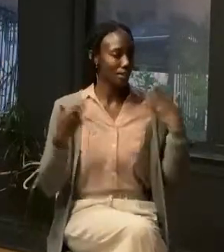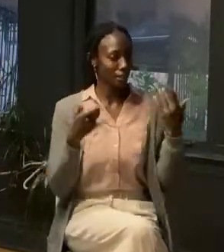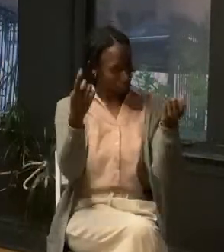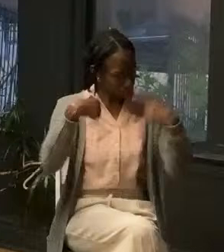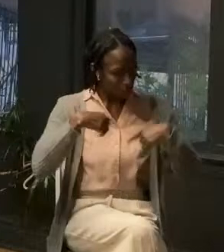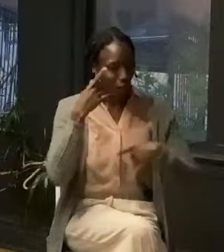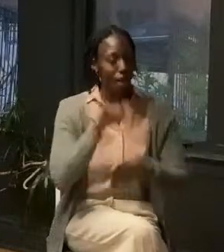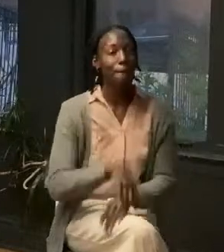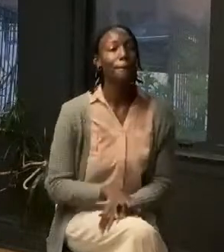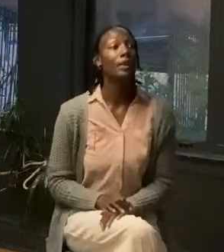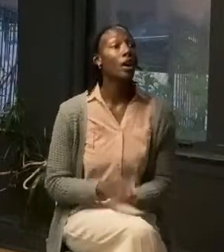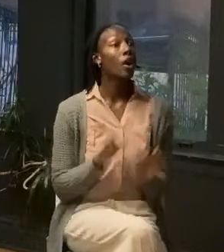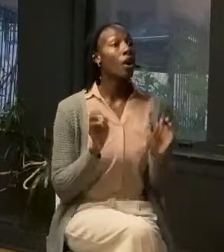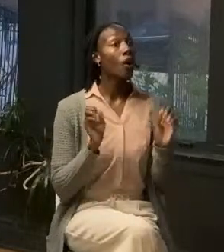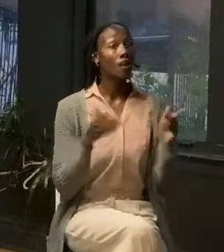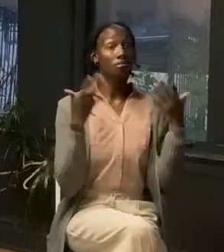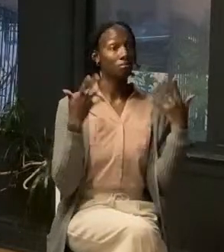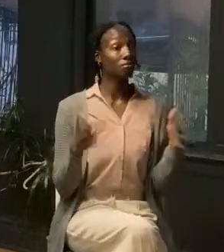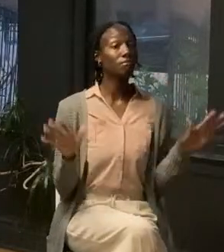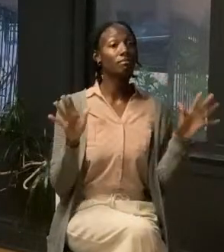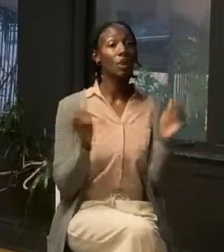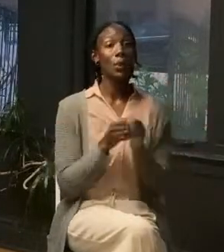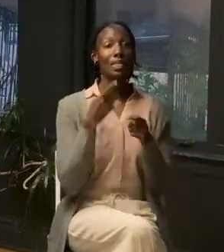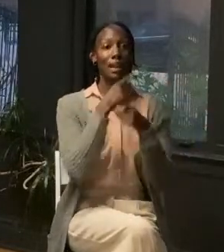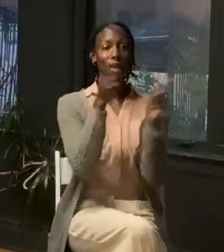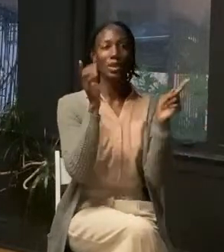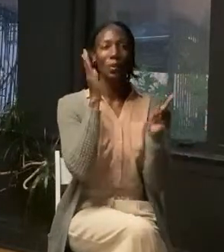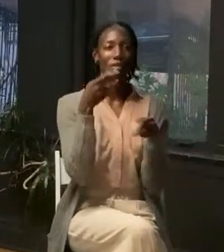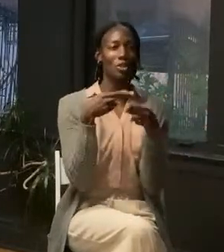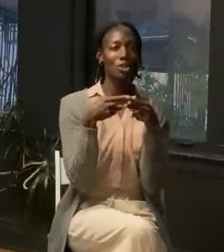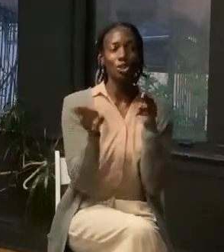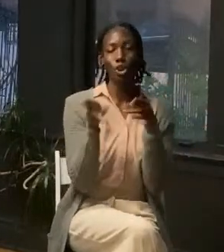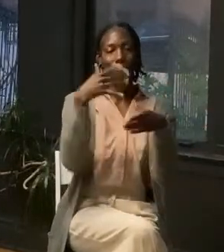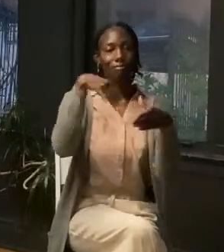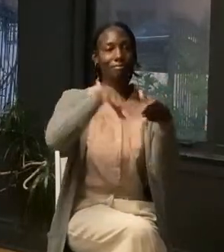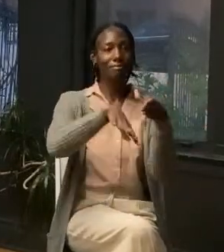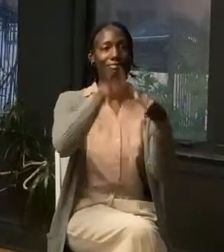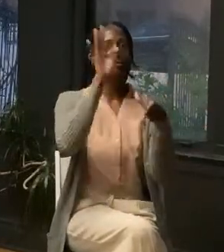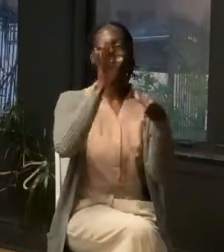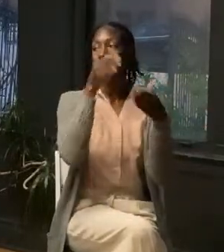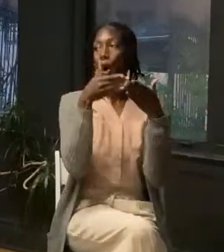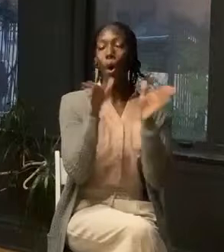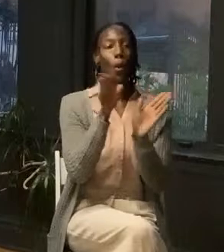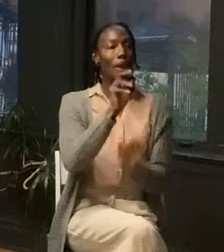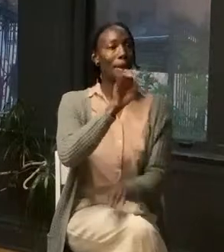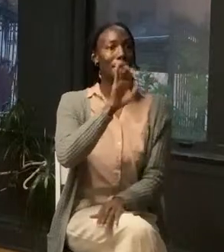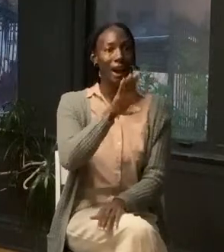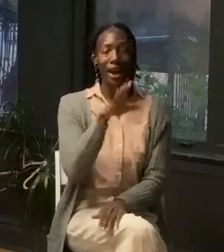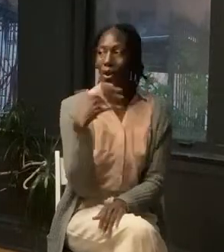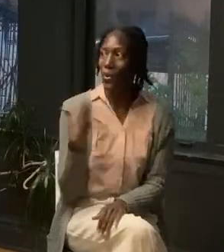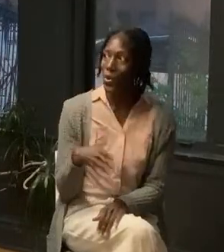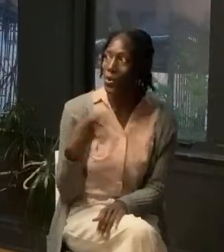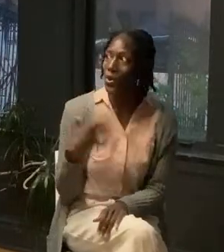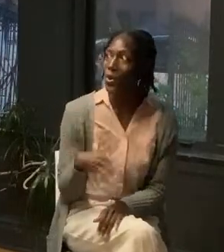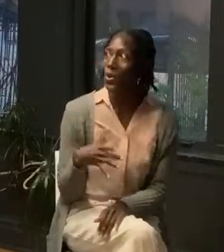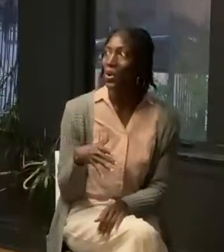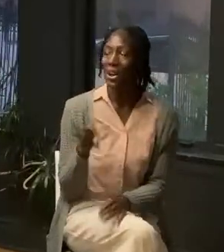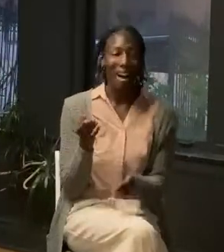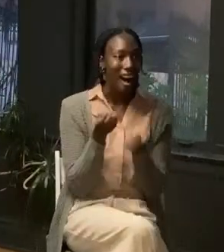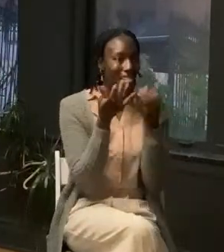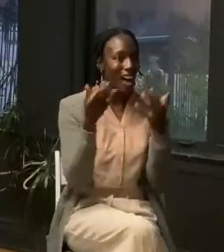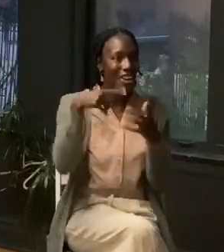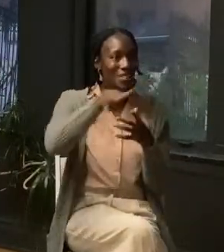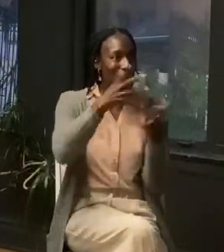going to have a brief lottery-style open mic. Y'all, this is one packed durian. There are so many you want to